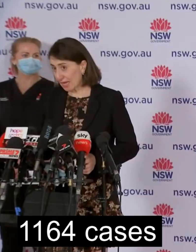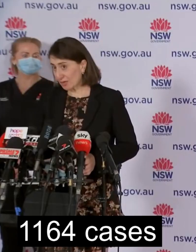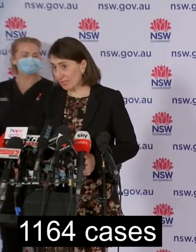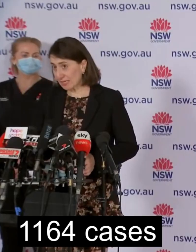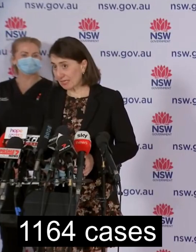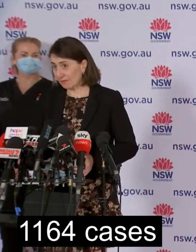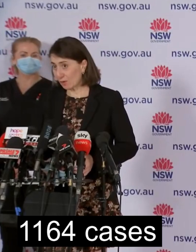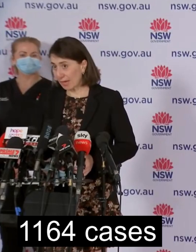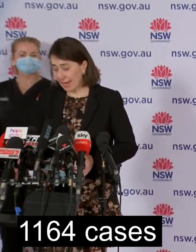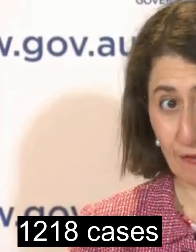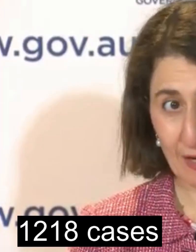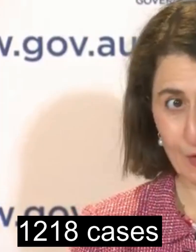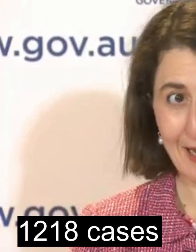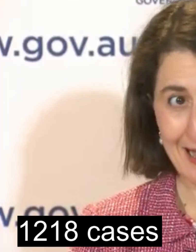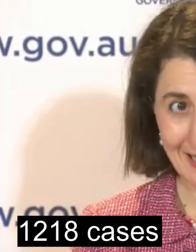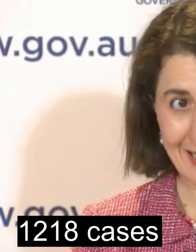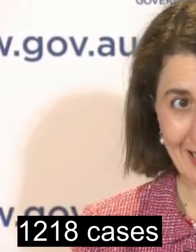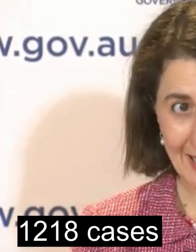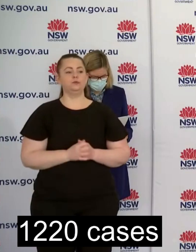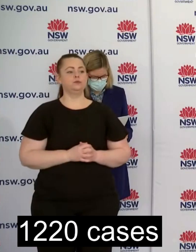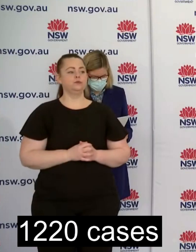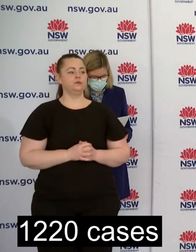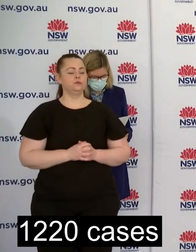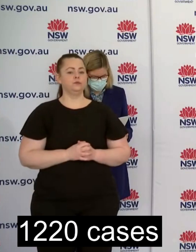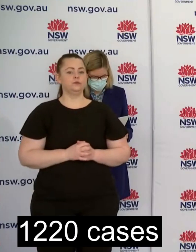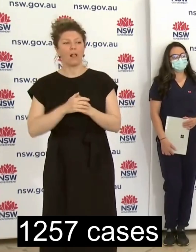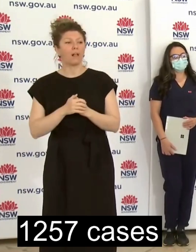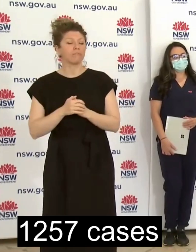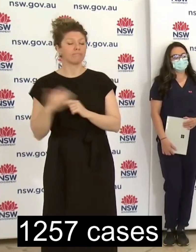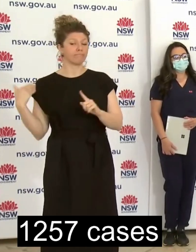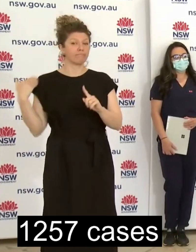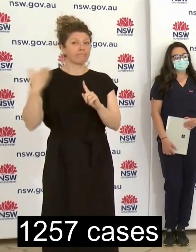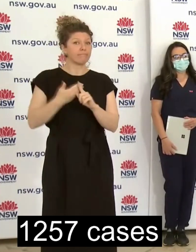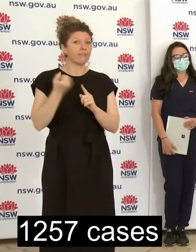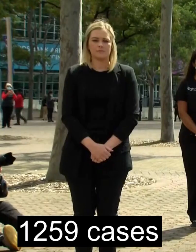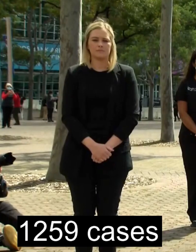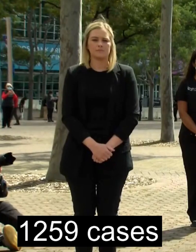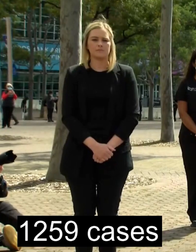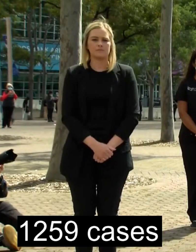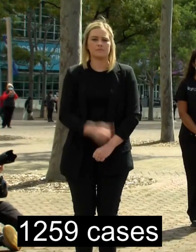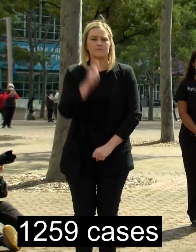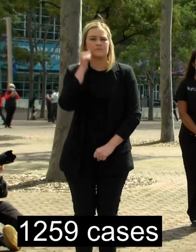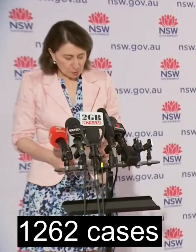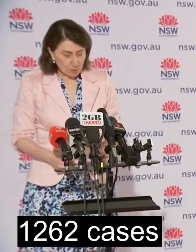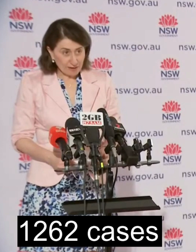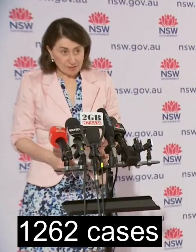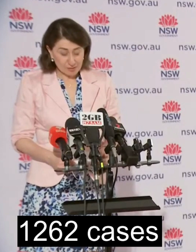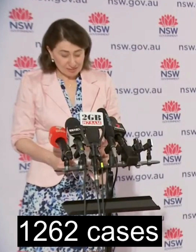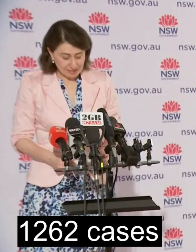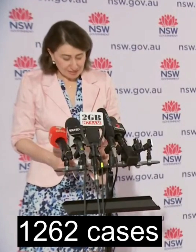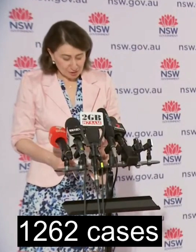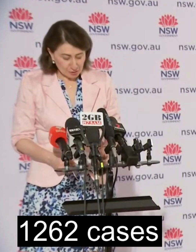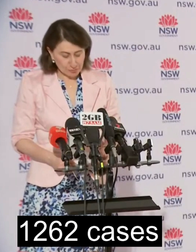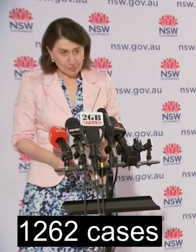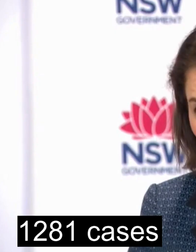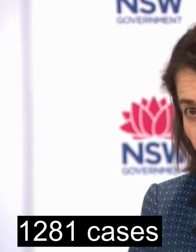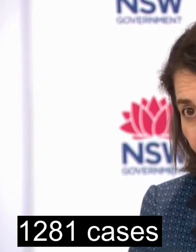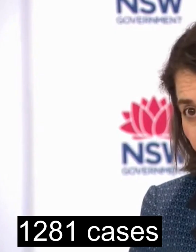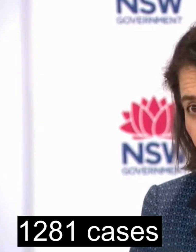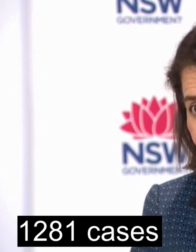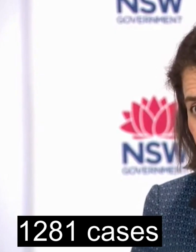1,116, 1,164, 1,218, 1,220, 1,257, 1,259,